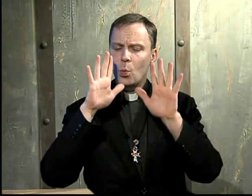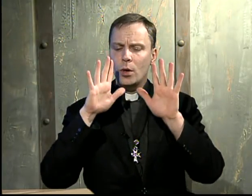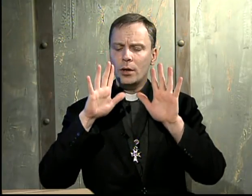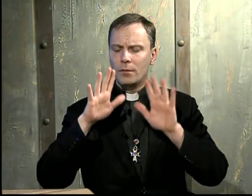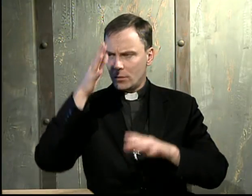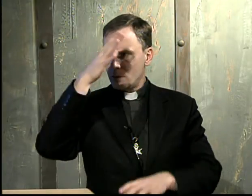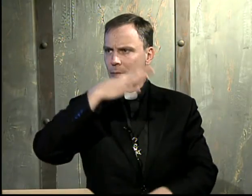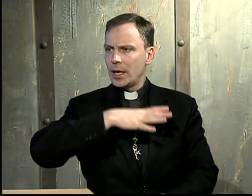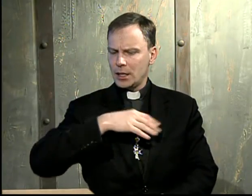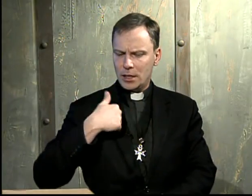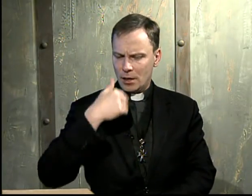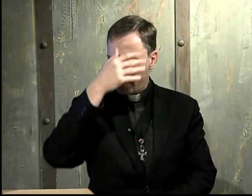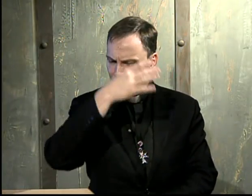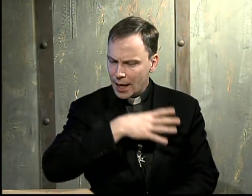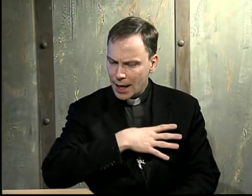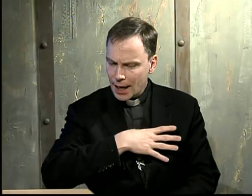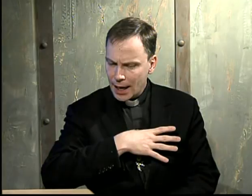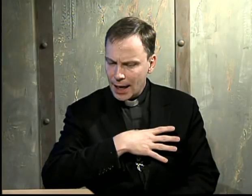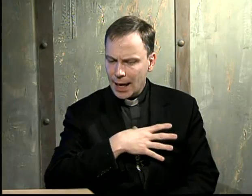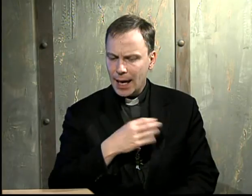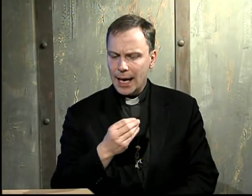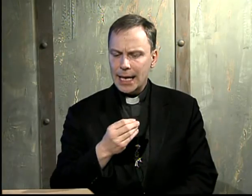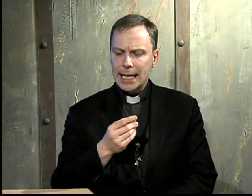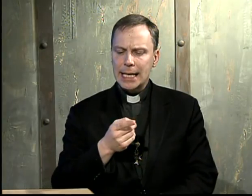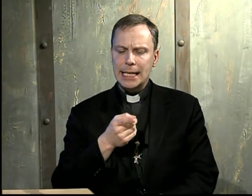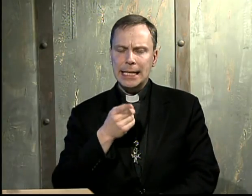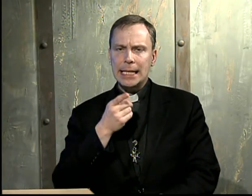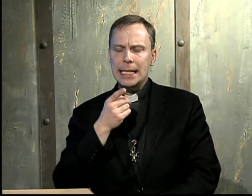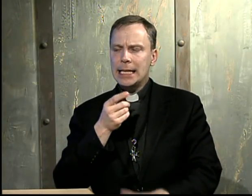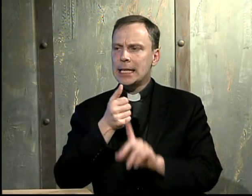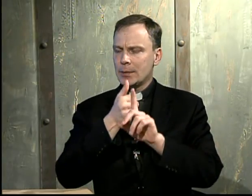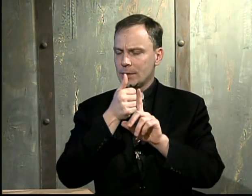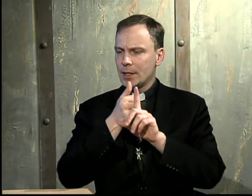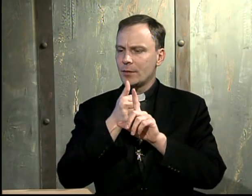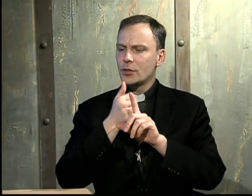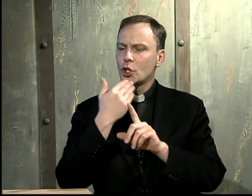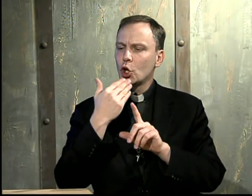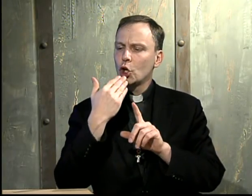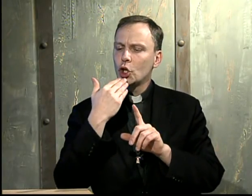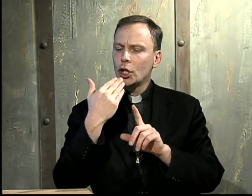deaf, and he's truly a wonderful man.